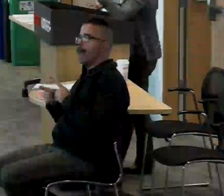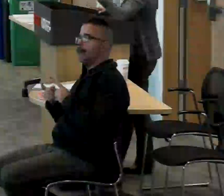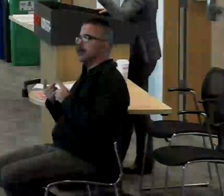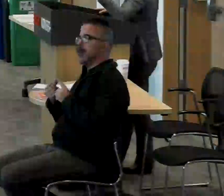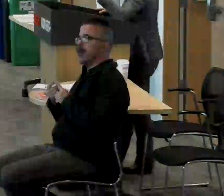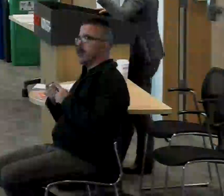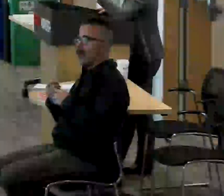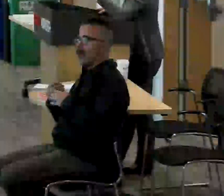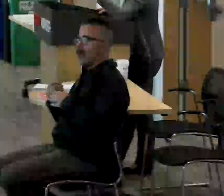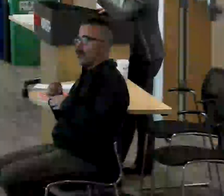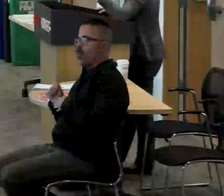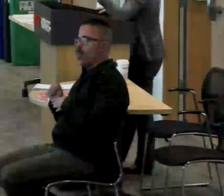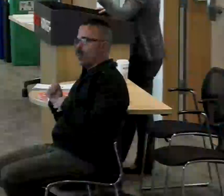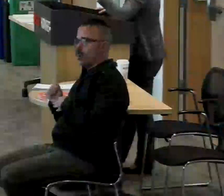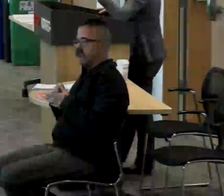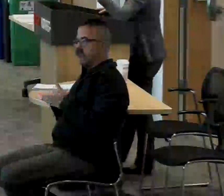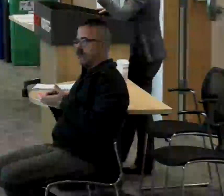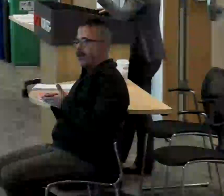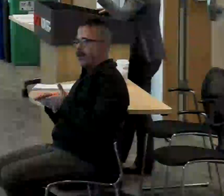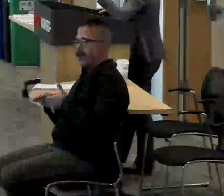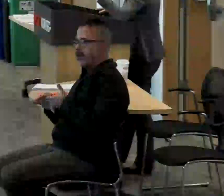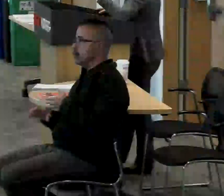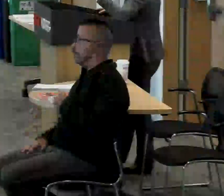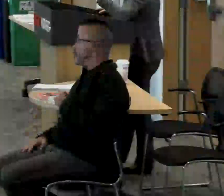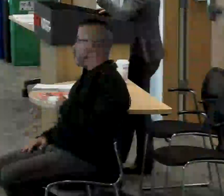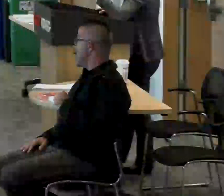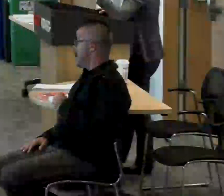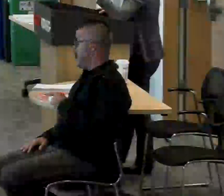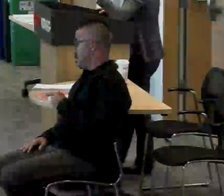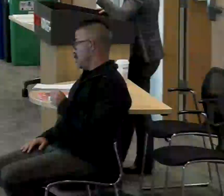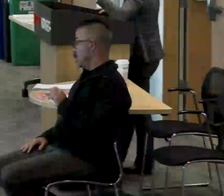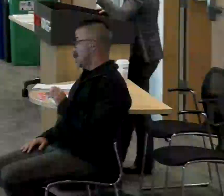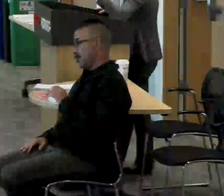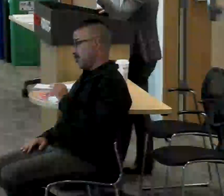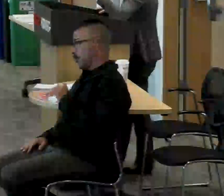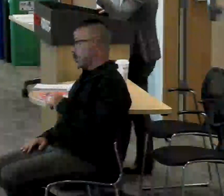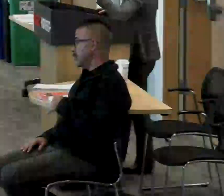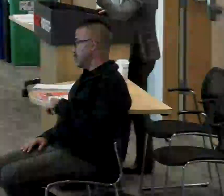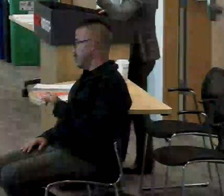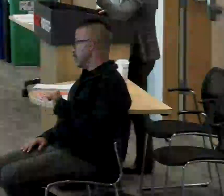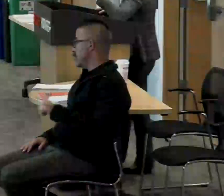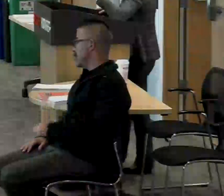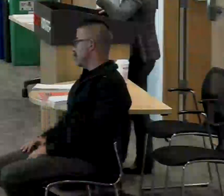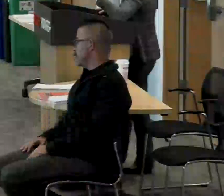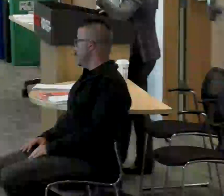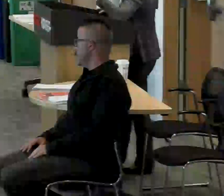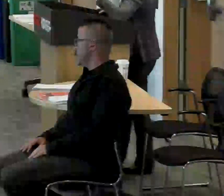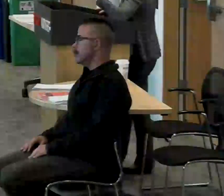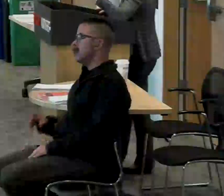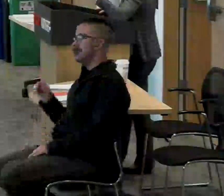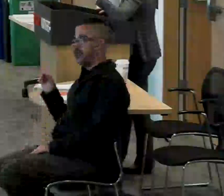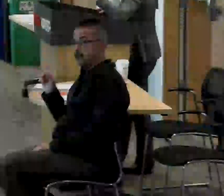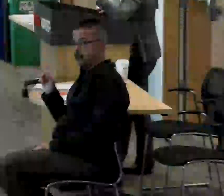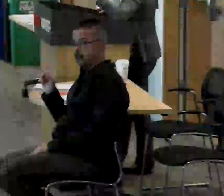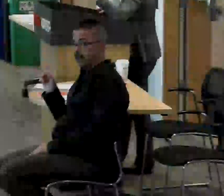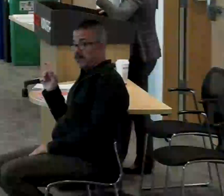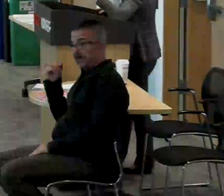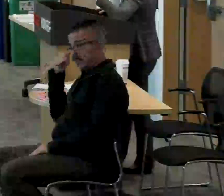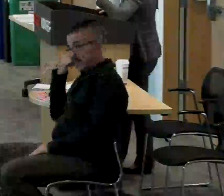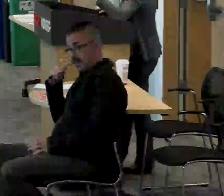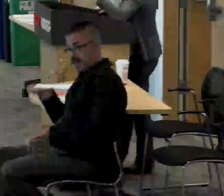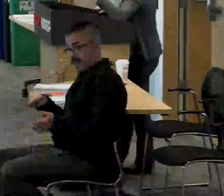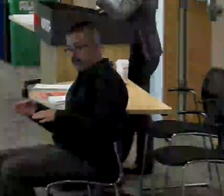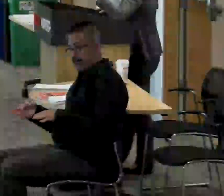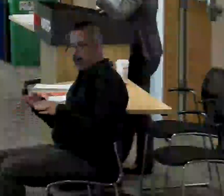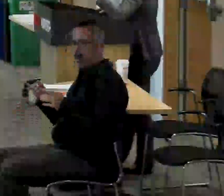your paycheck. Absolutely. Paycheck, right. exactly. Yeah. So, Yeah, you can still do that. And would, like, upon death,